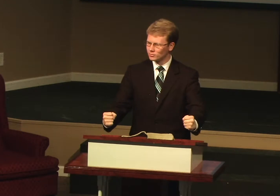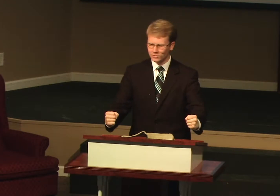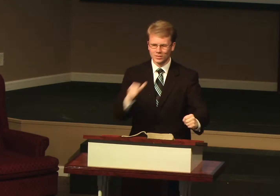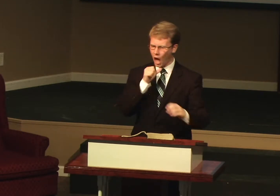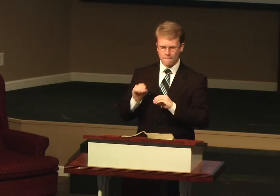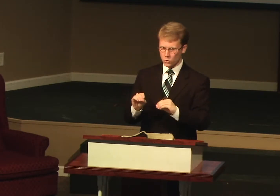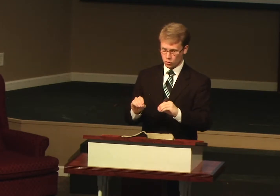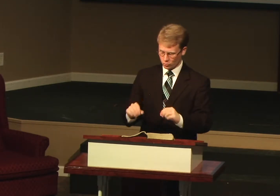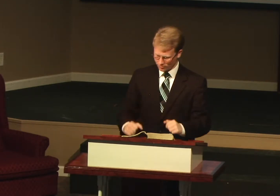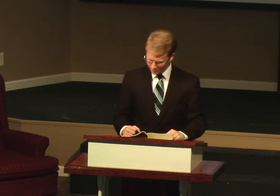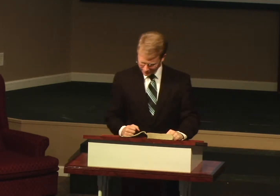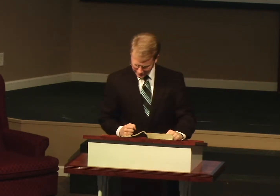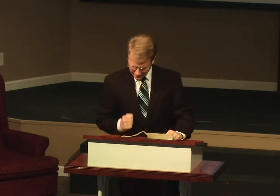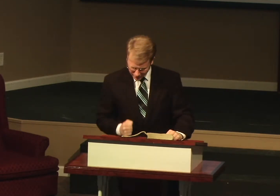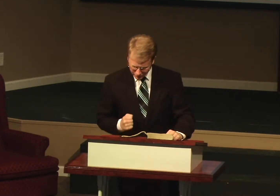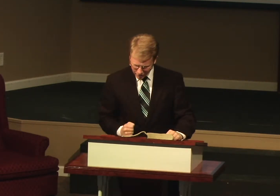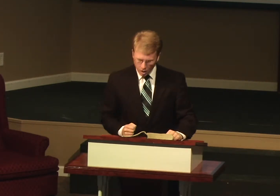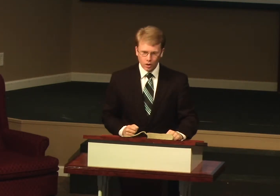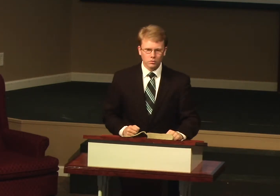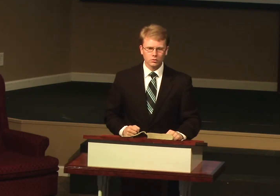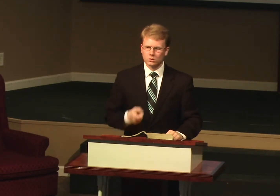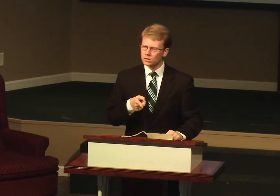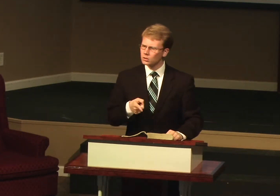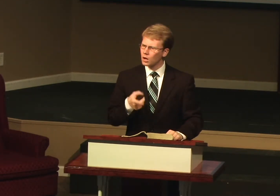is solid, it's strong, it's unmovable.